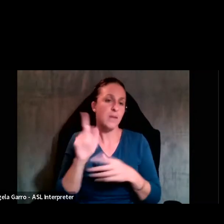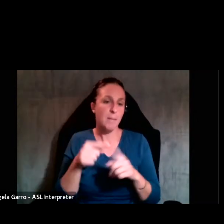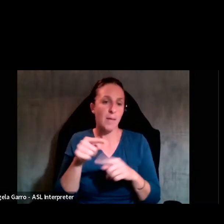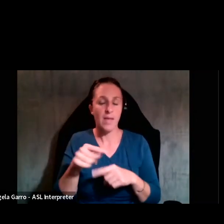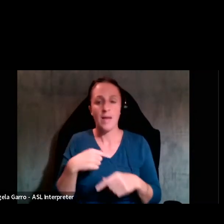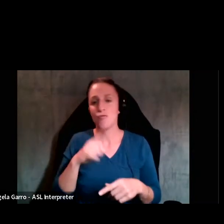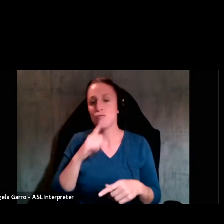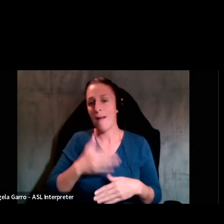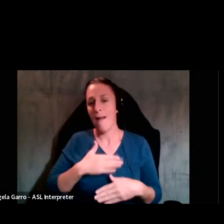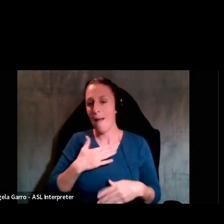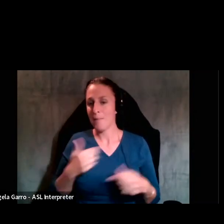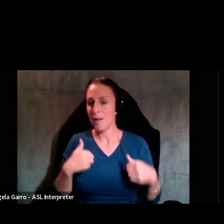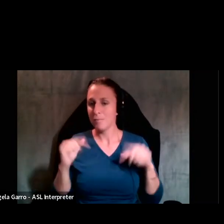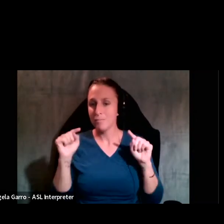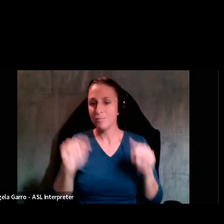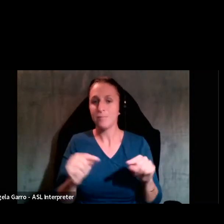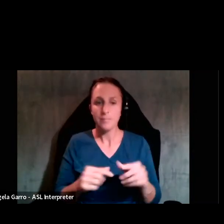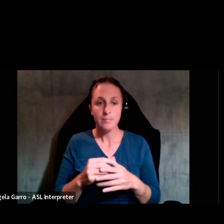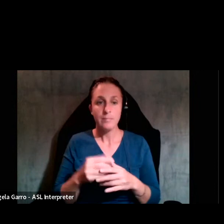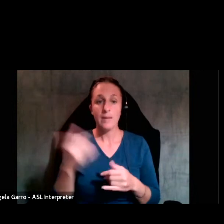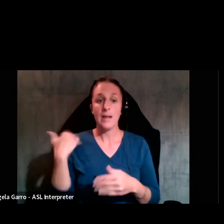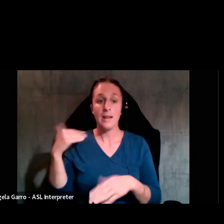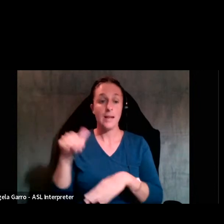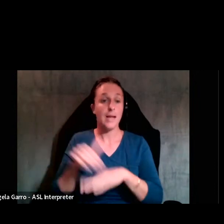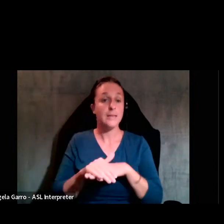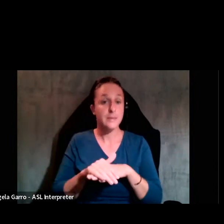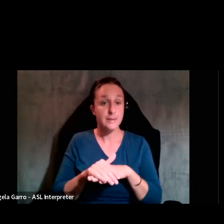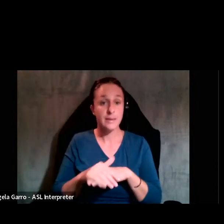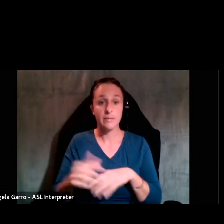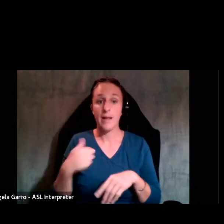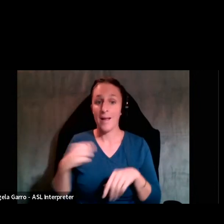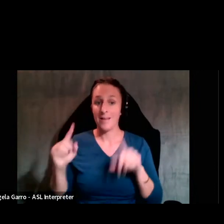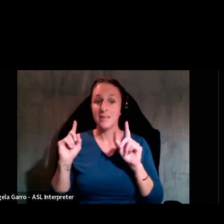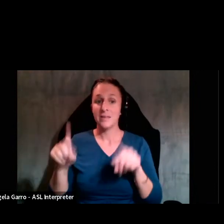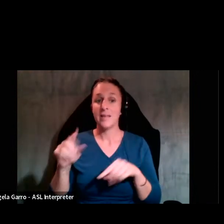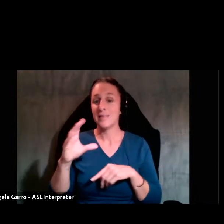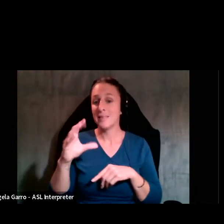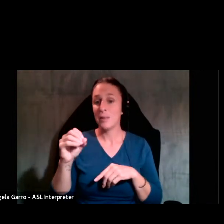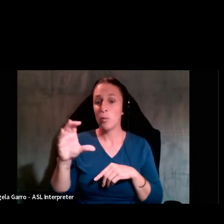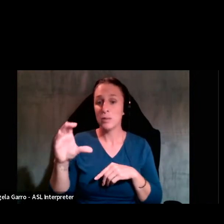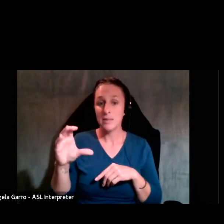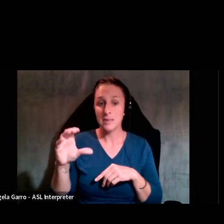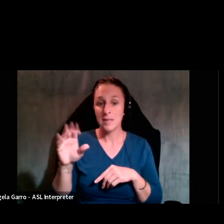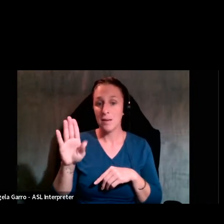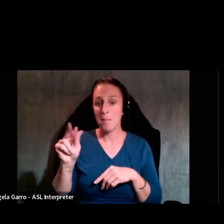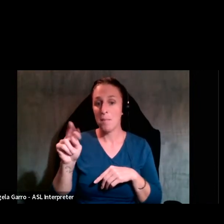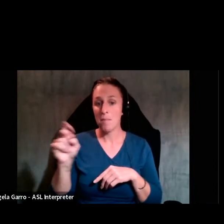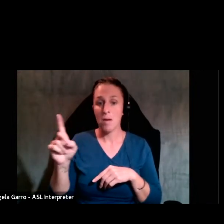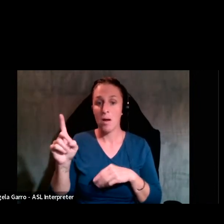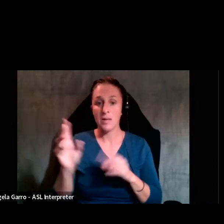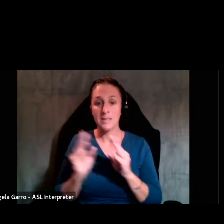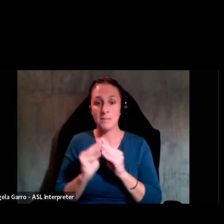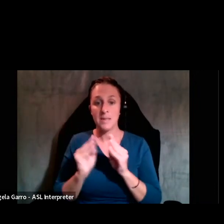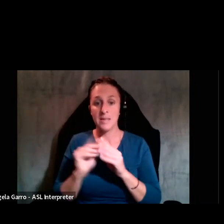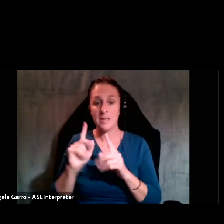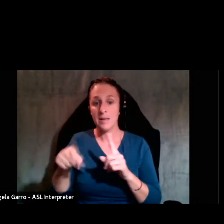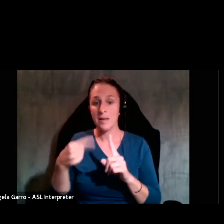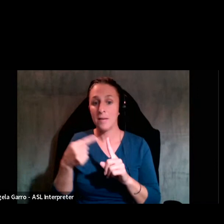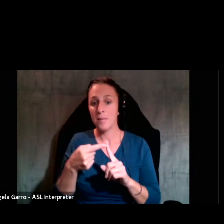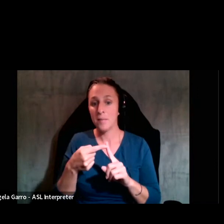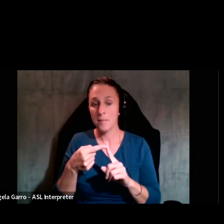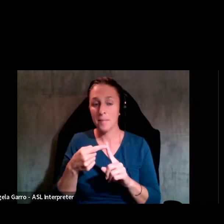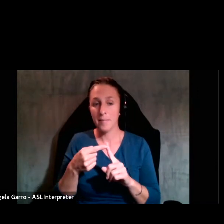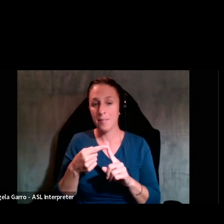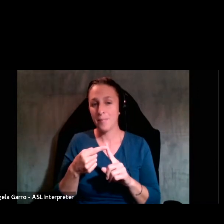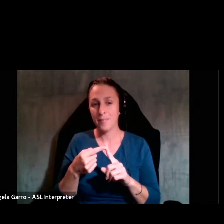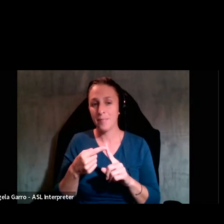that. And last night, I attended the COC bond meeting regarding